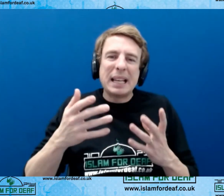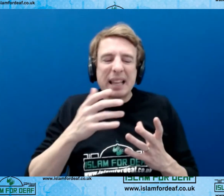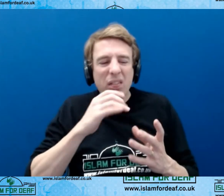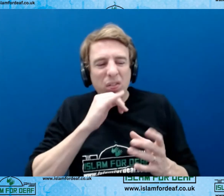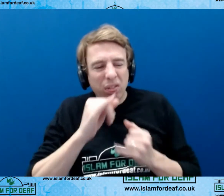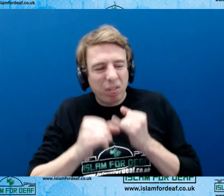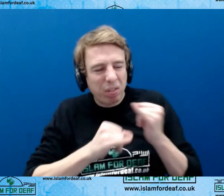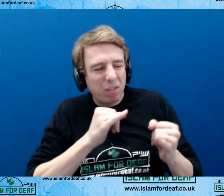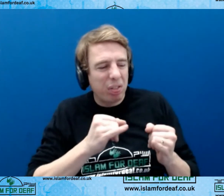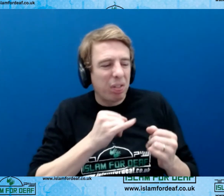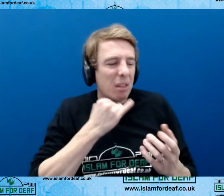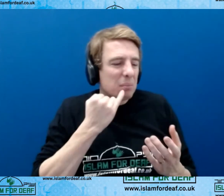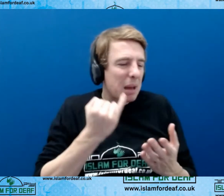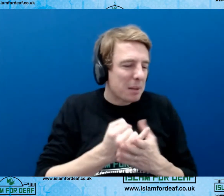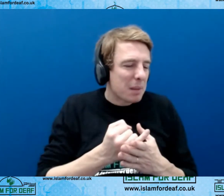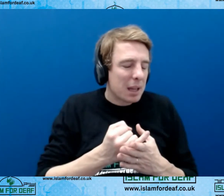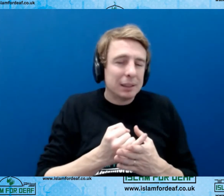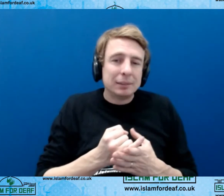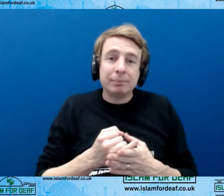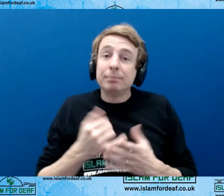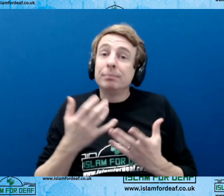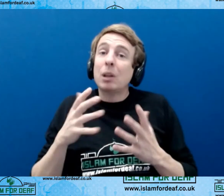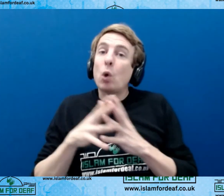valley in the hellfire.